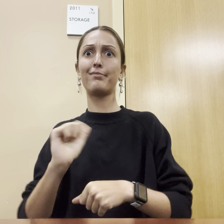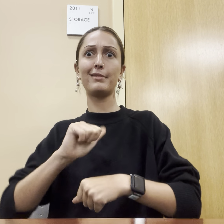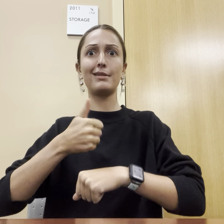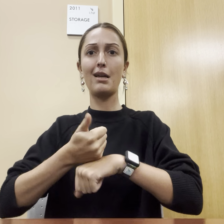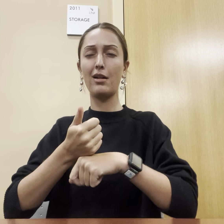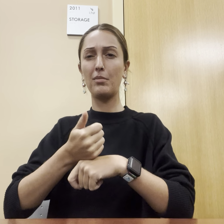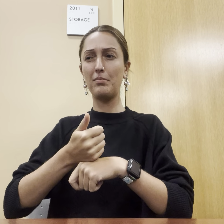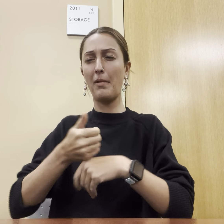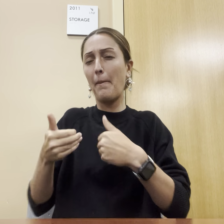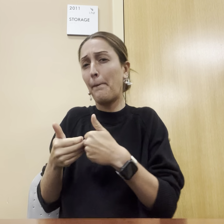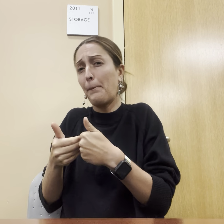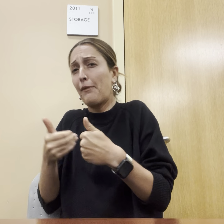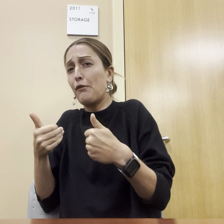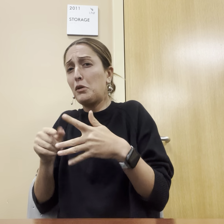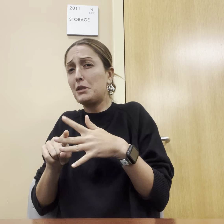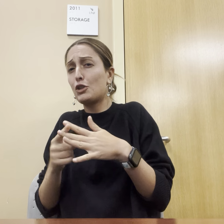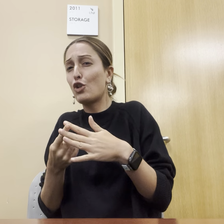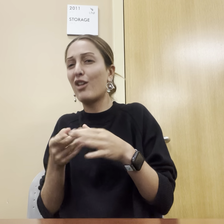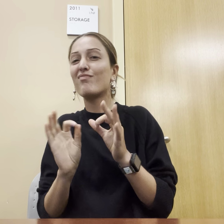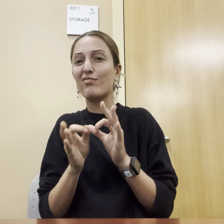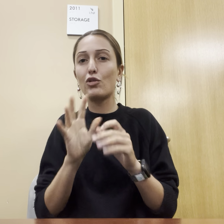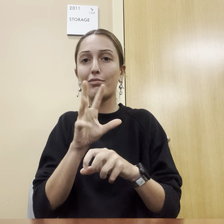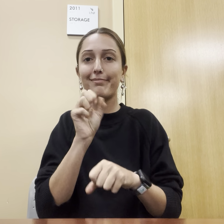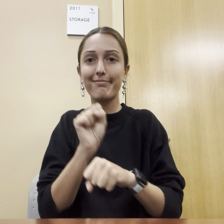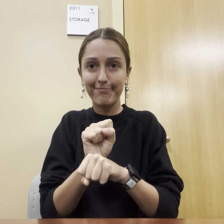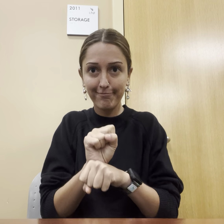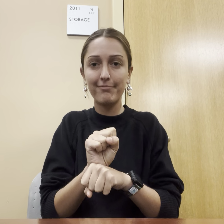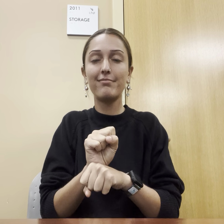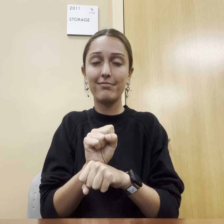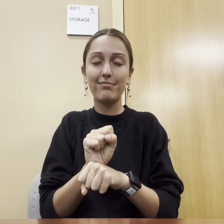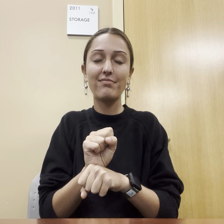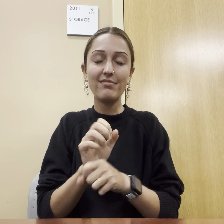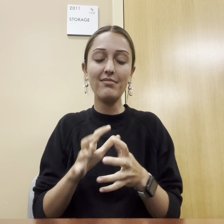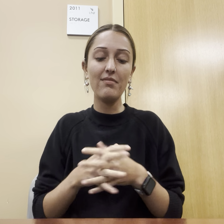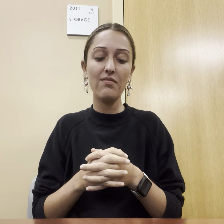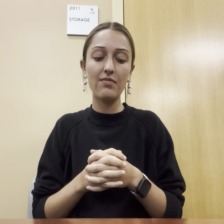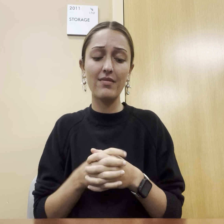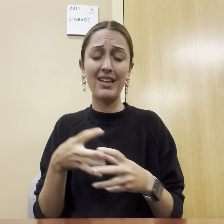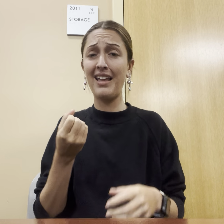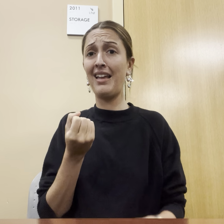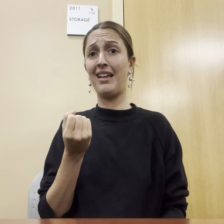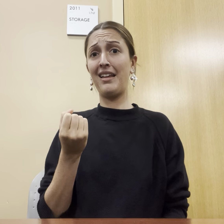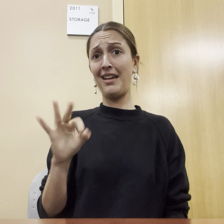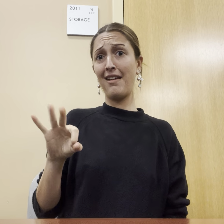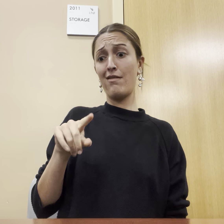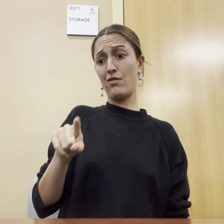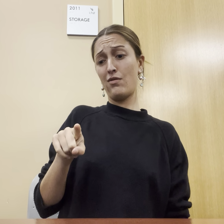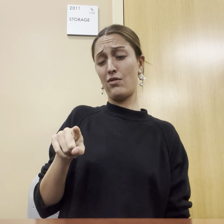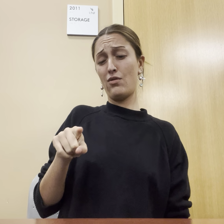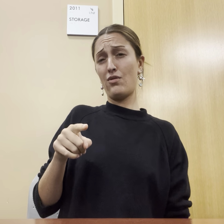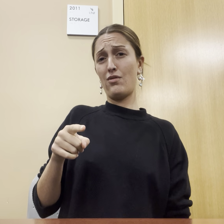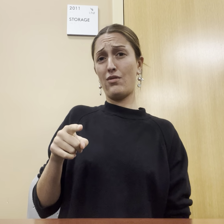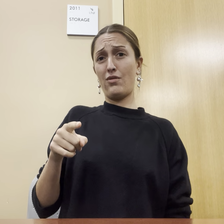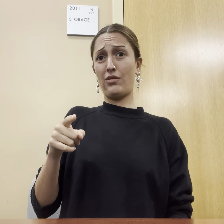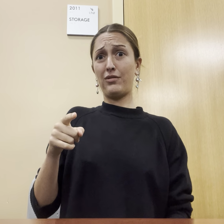ever feel bad about switching before your time is up. If you hit saturation, you hit saturation.